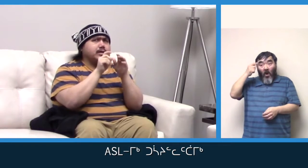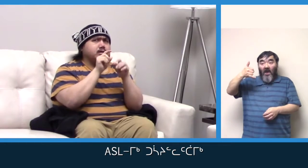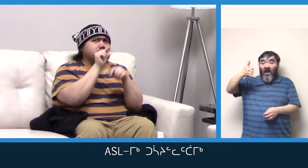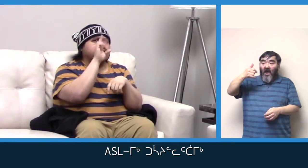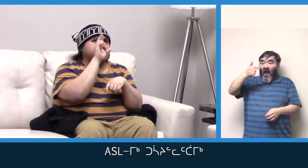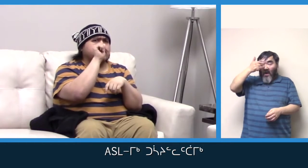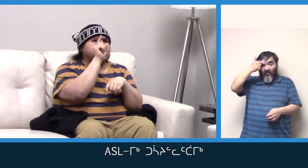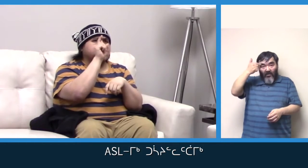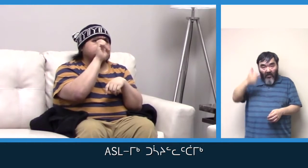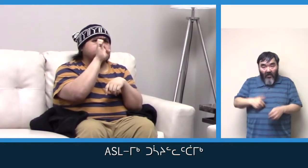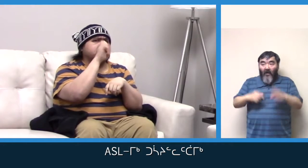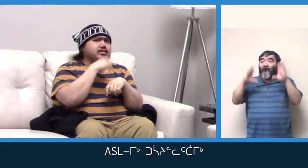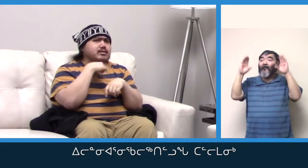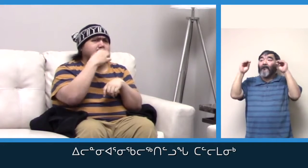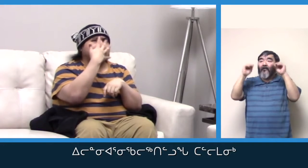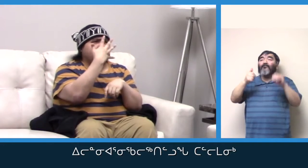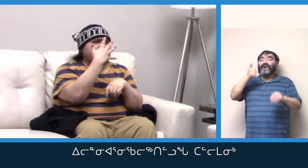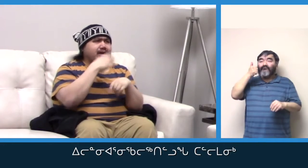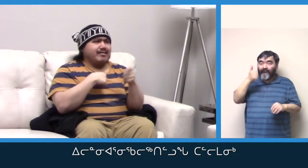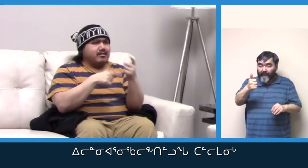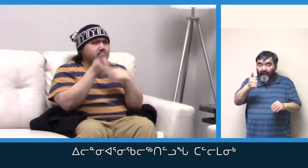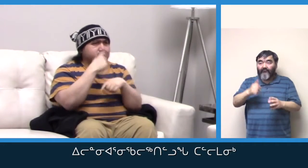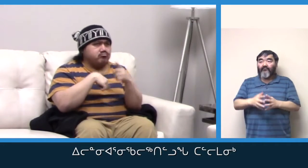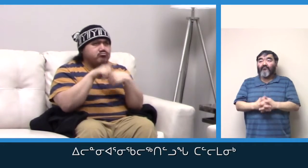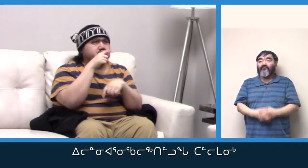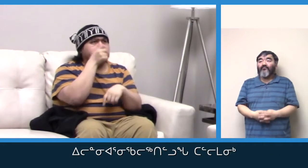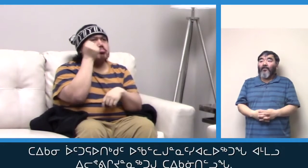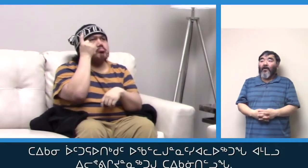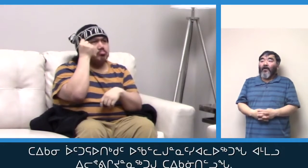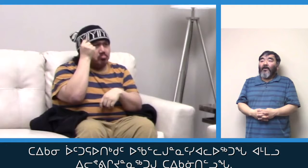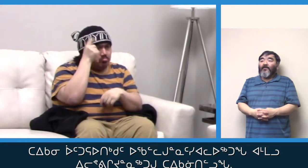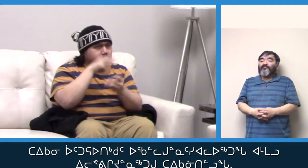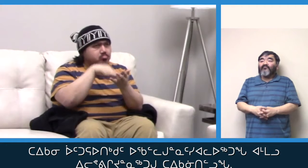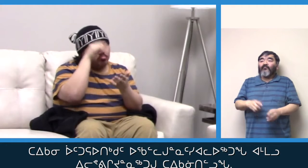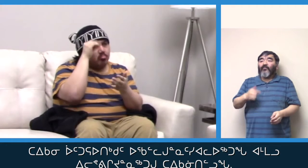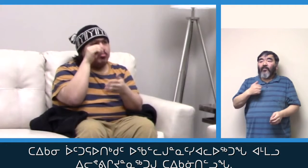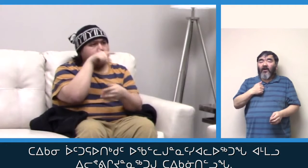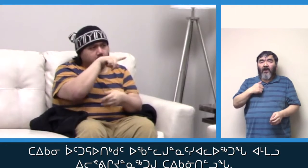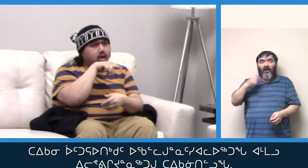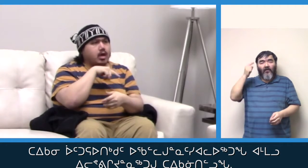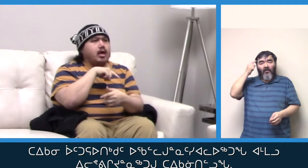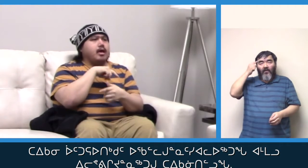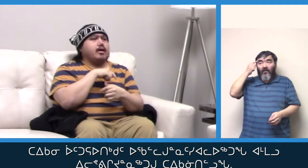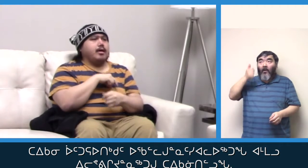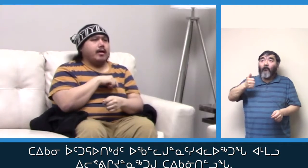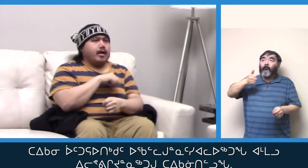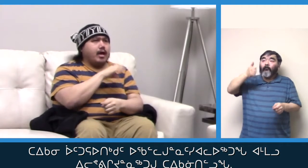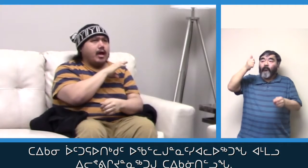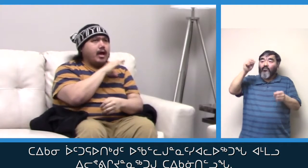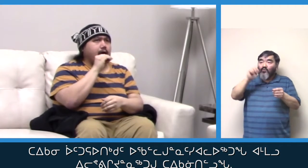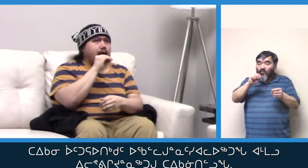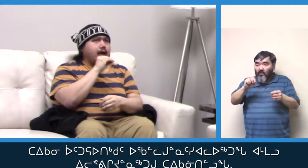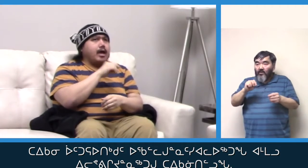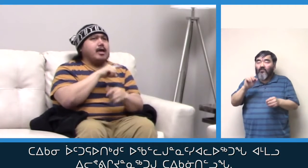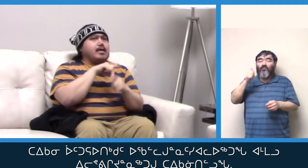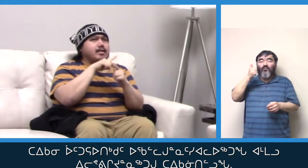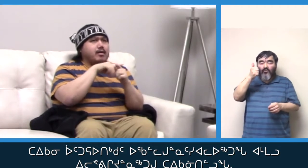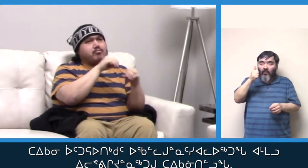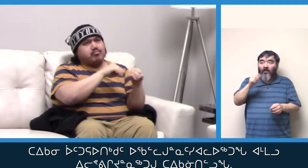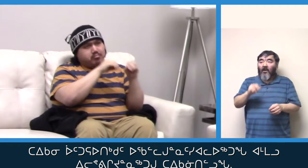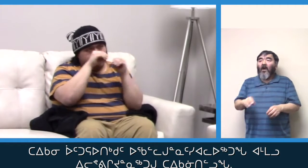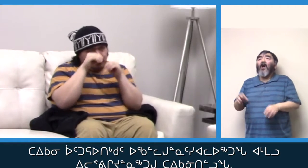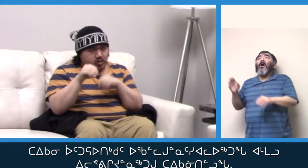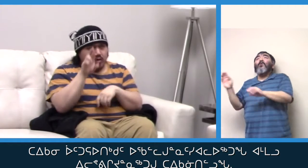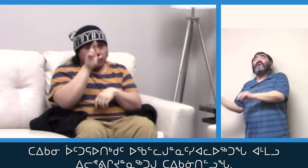real ASL interpreter. That was grade 5, so I had good signing there, and I could learn in that